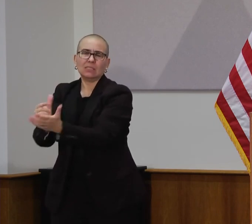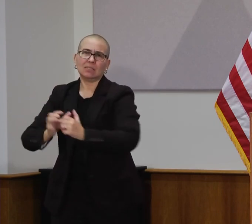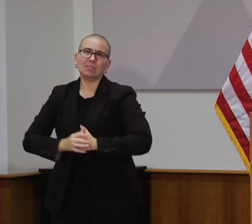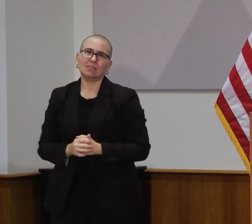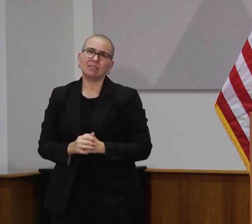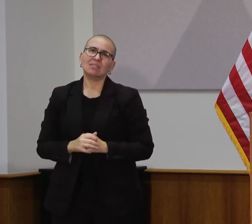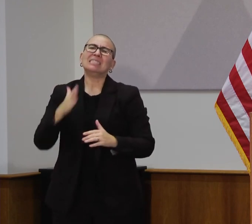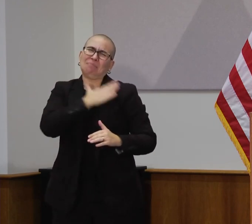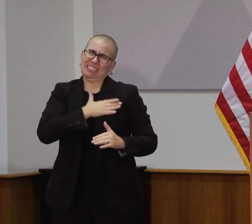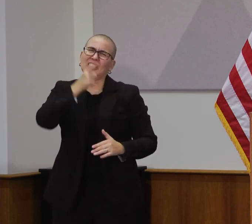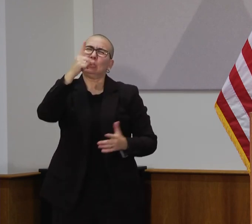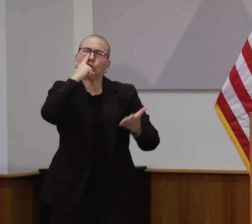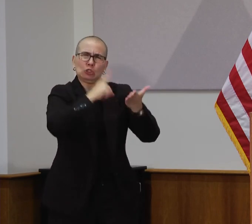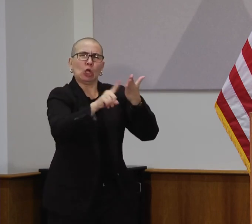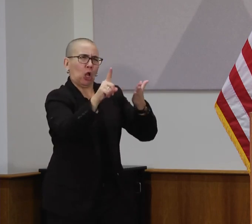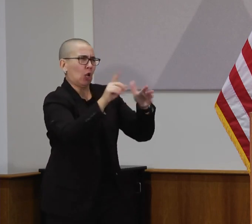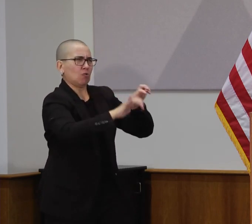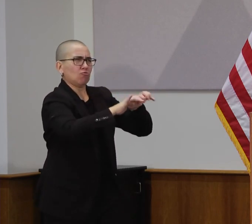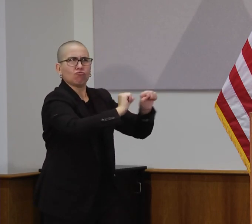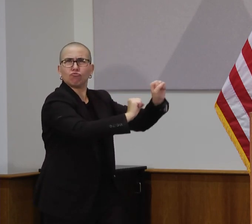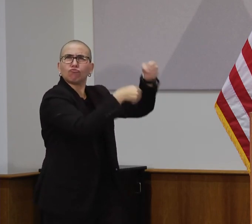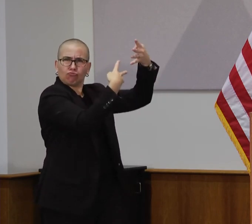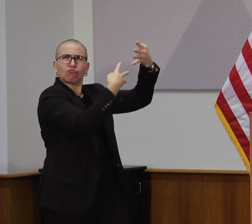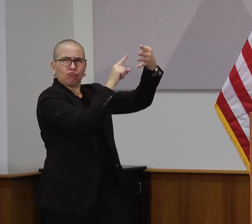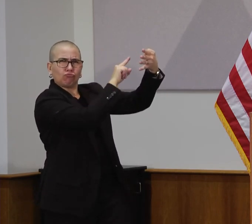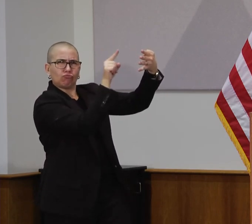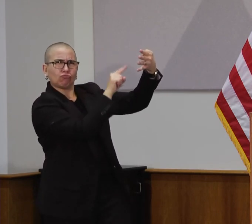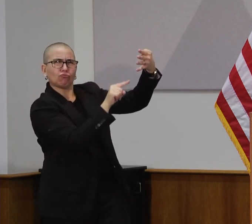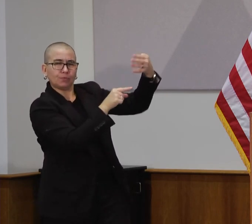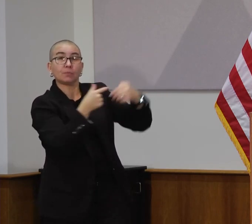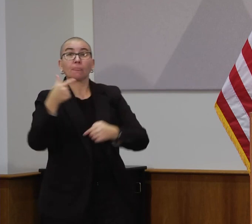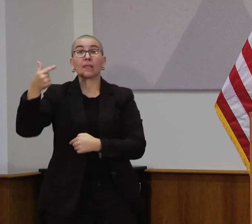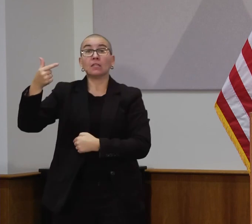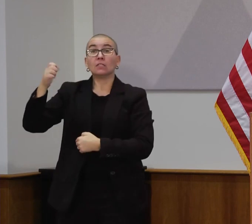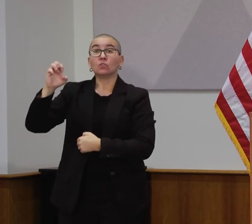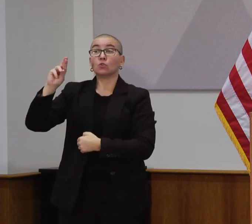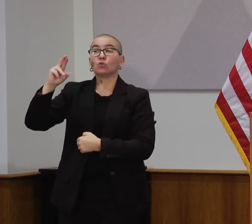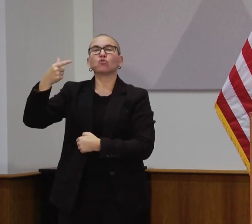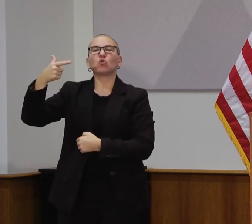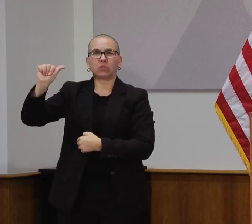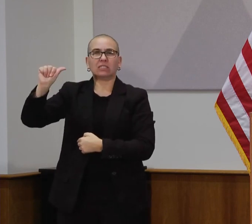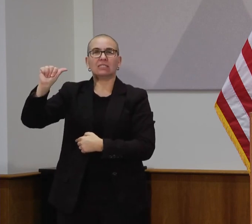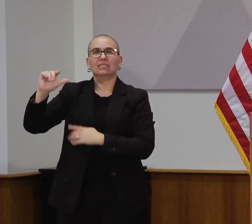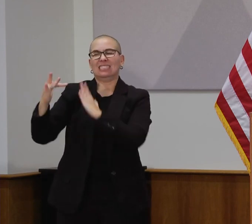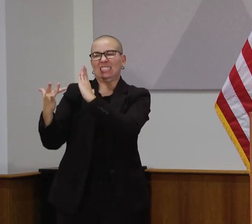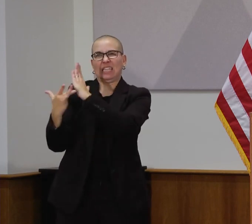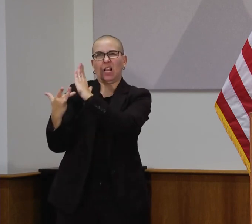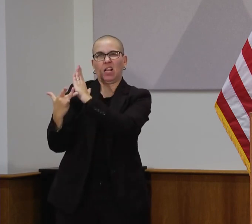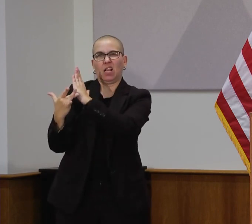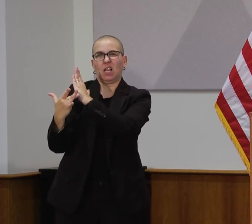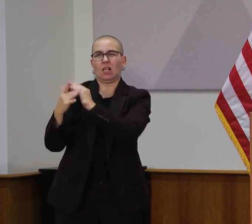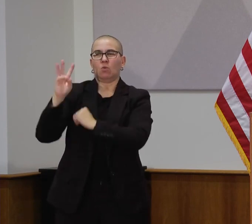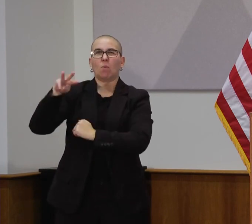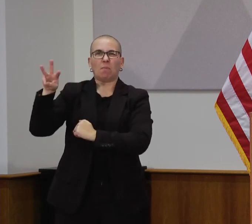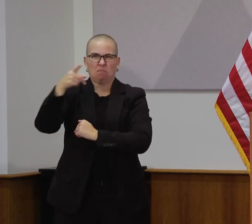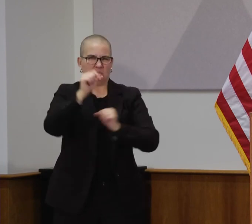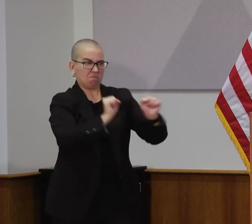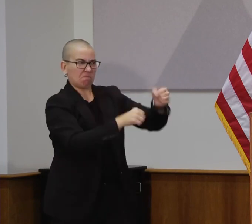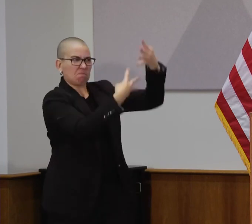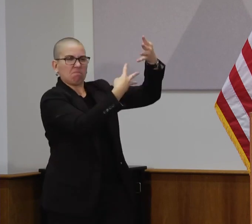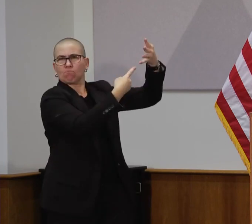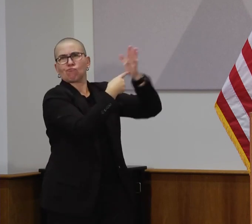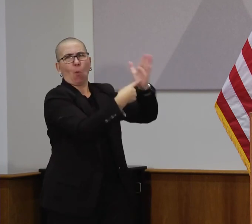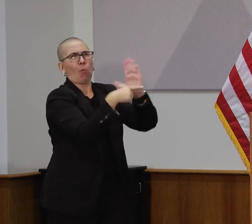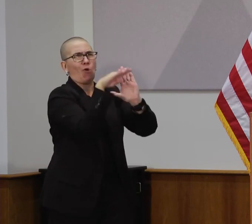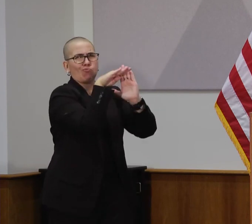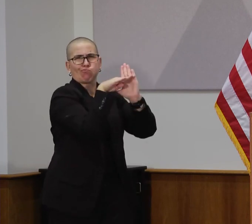check out at the Georgia Tech website. The